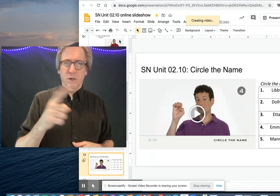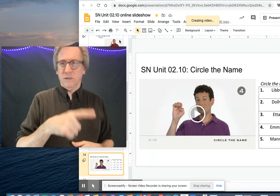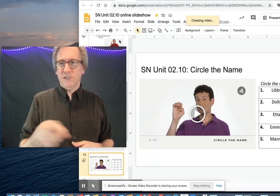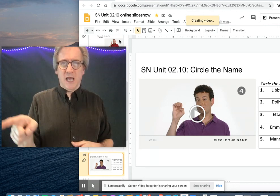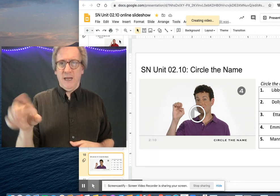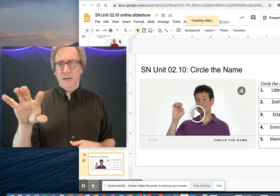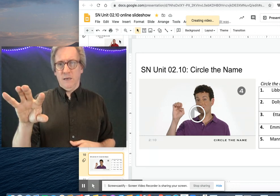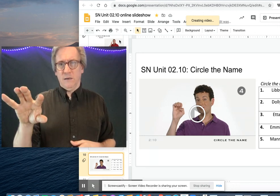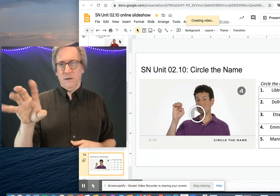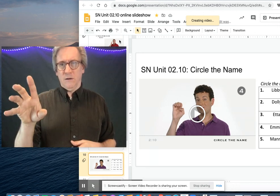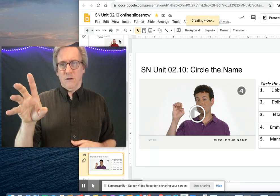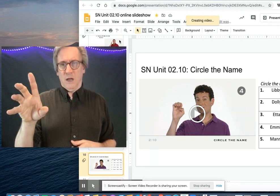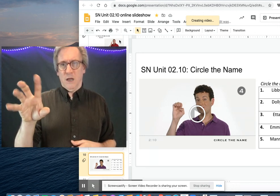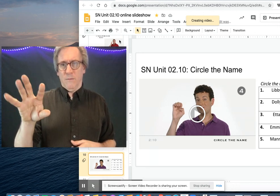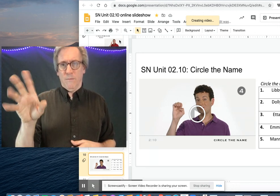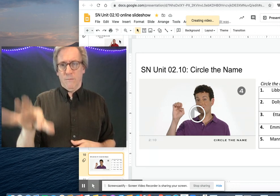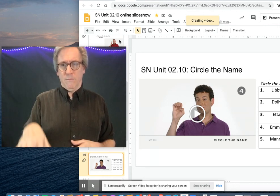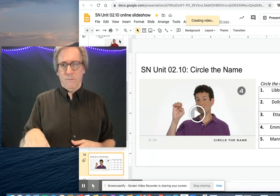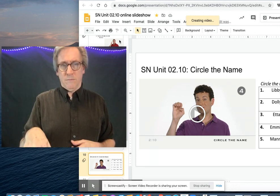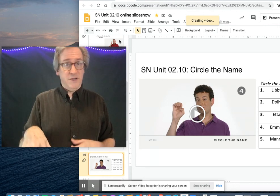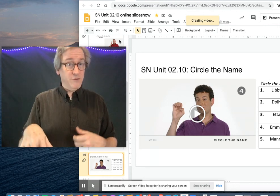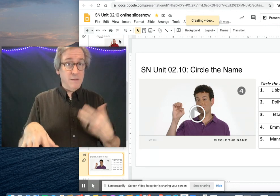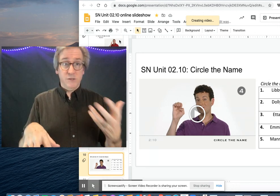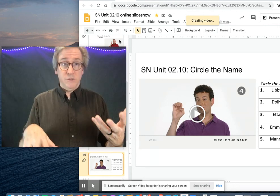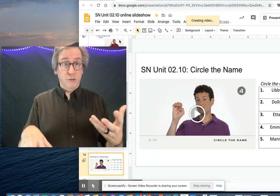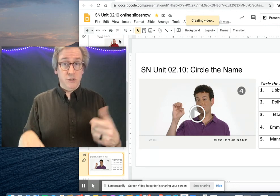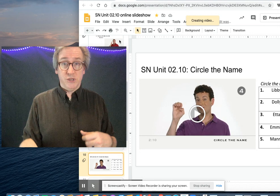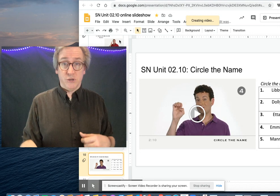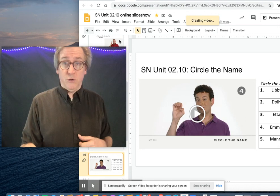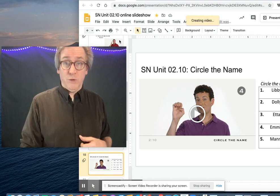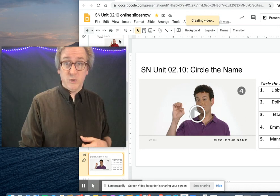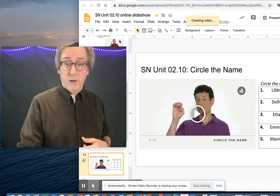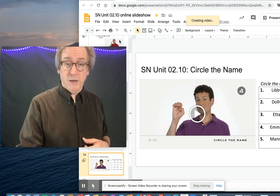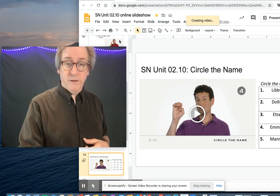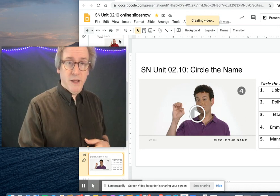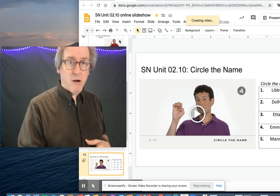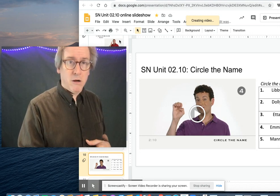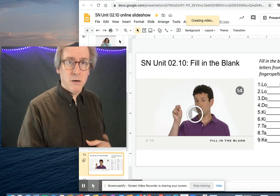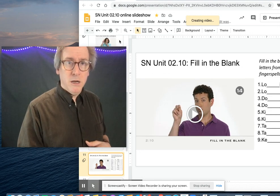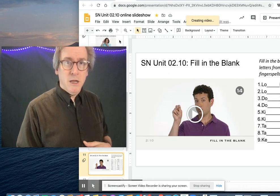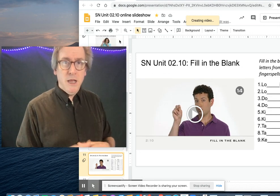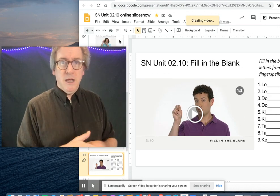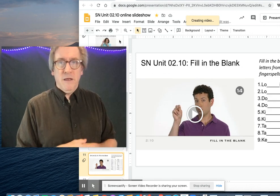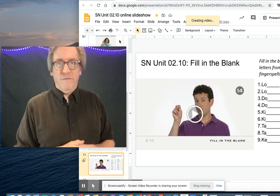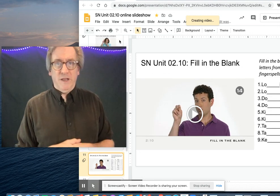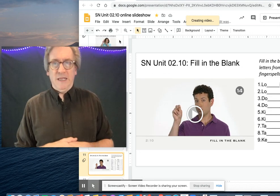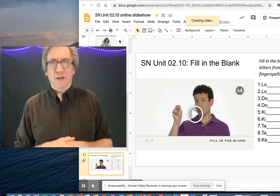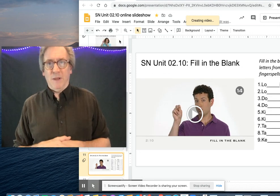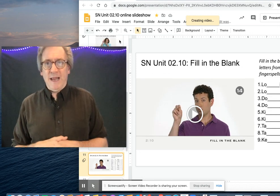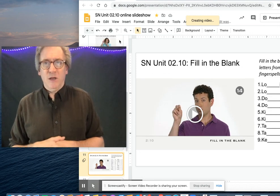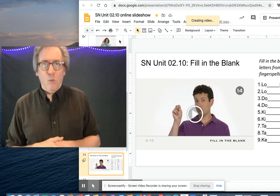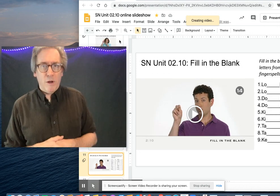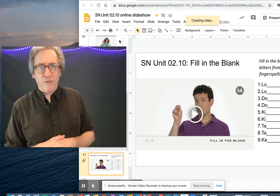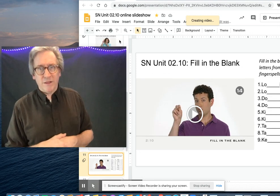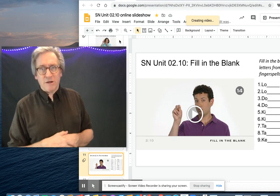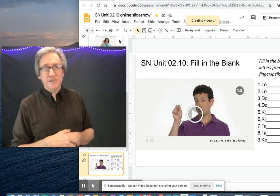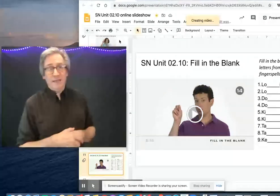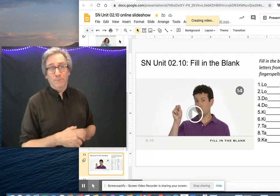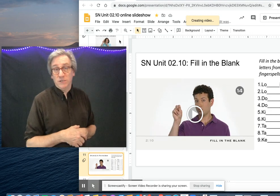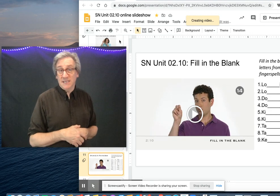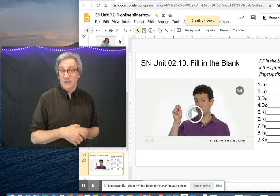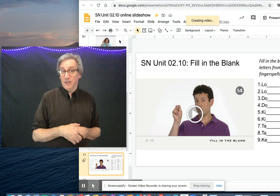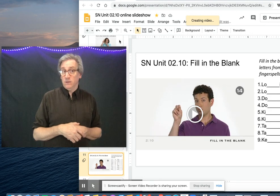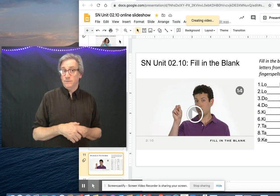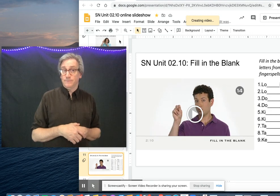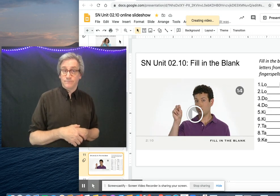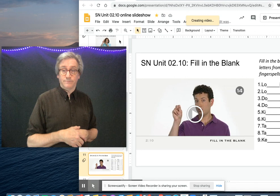Ty will sign different names. You just circle which one they are. Fill in the blank. What are the letters he